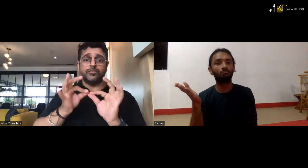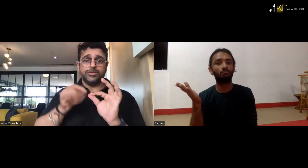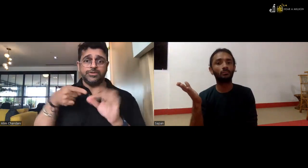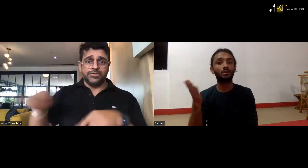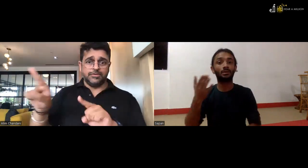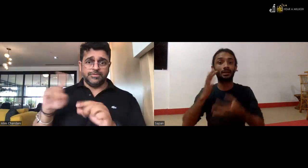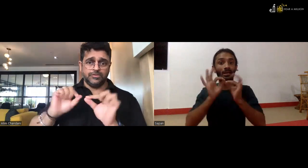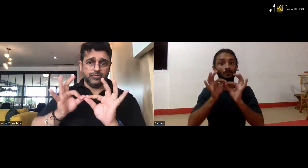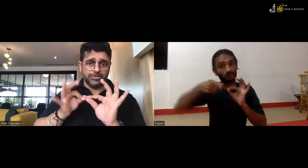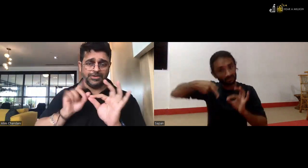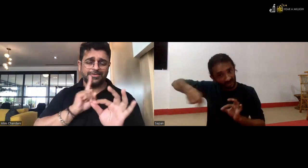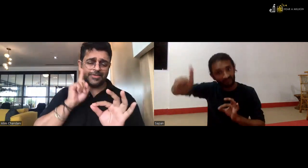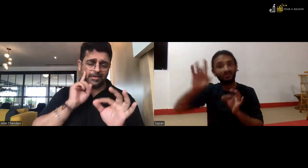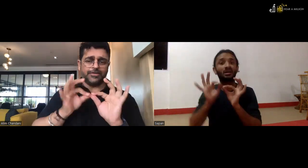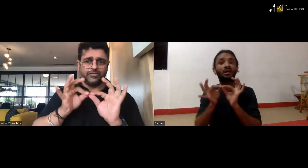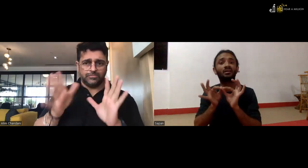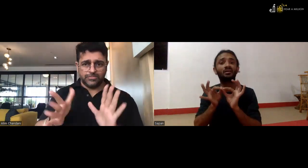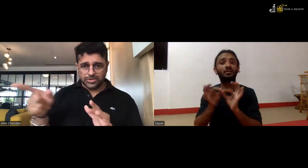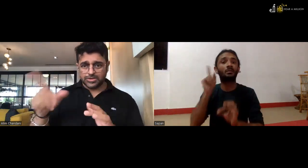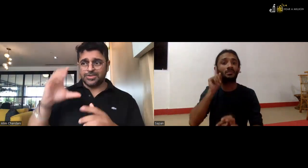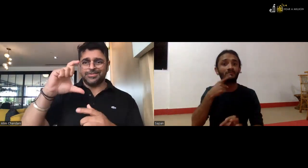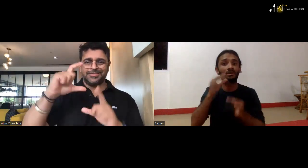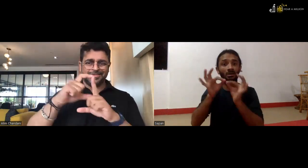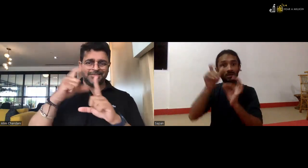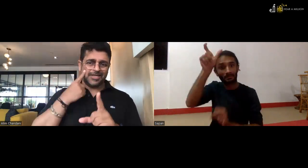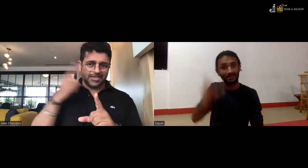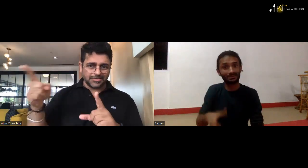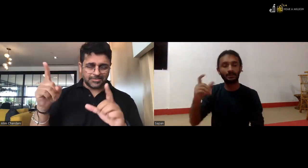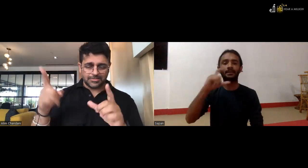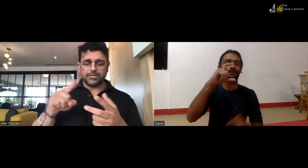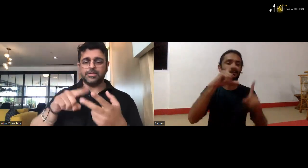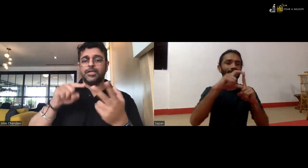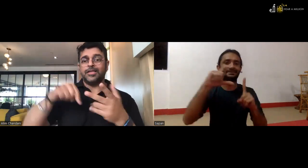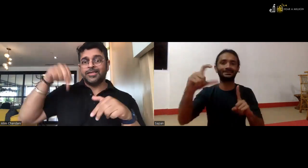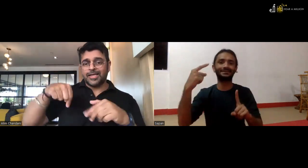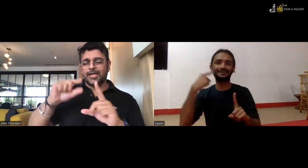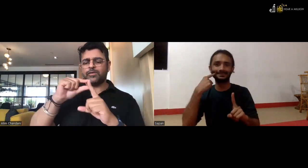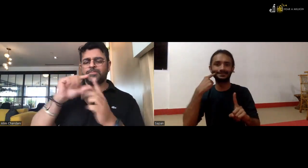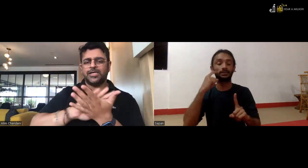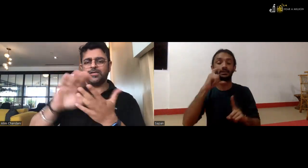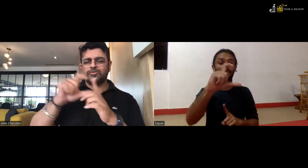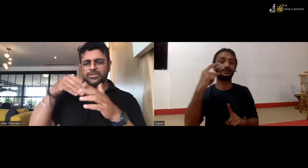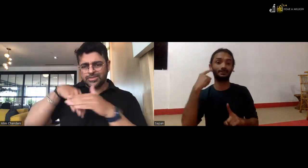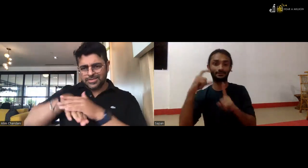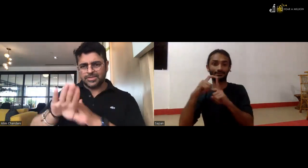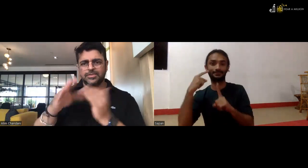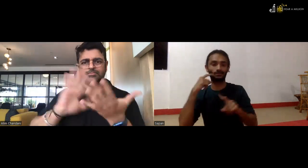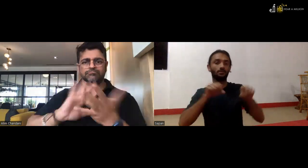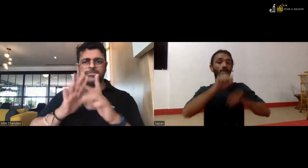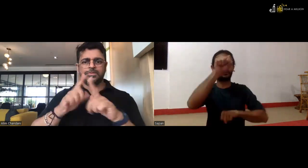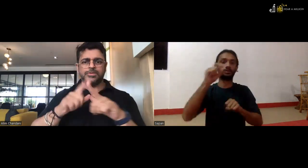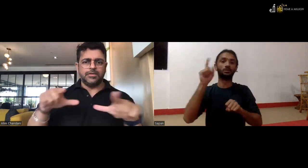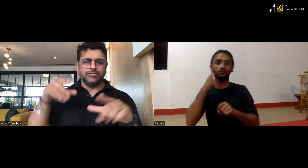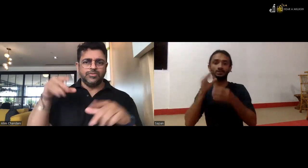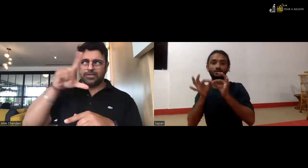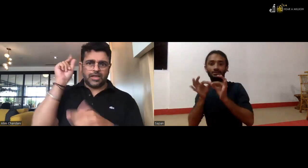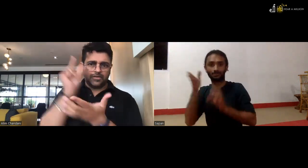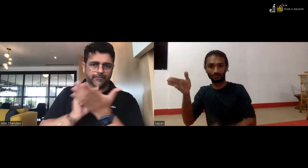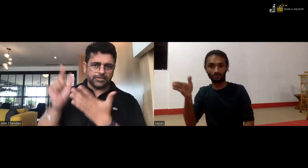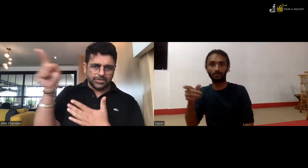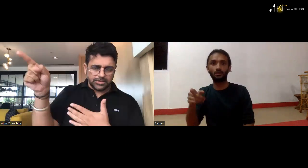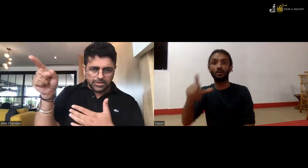language, it should be a first language of a child. The child should learn first language. Yes, they can get better in their life and they can